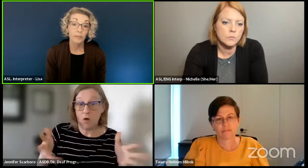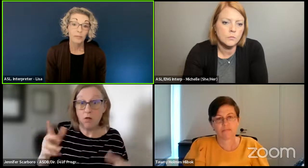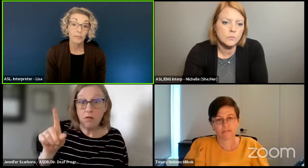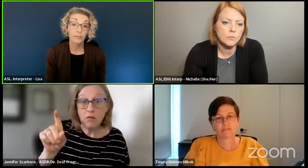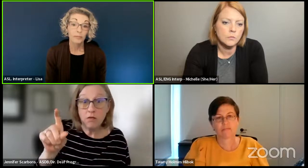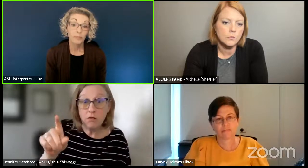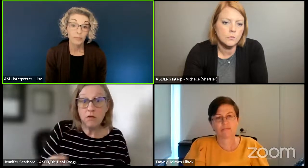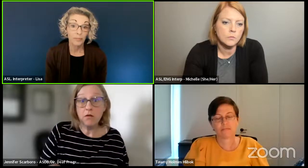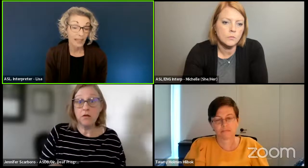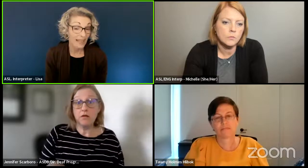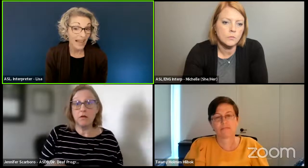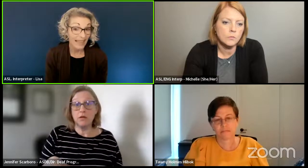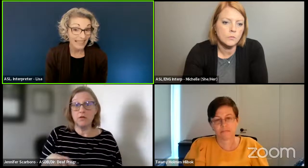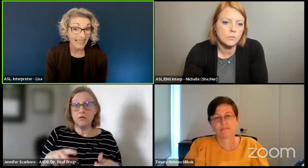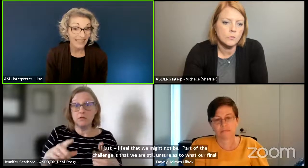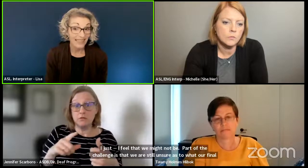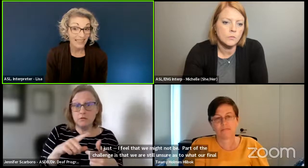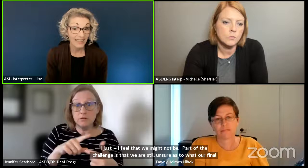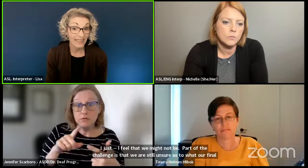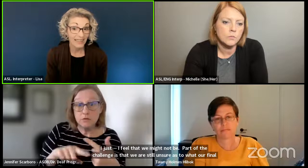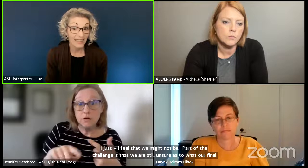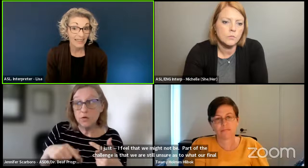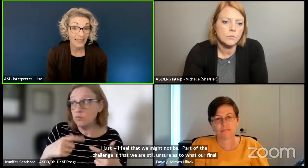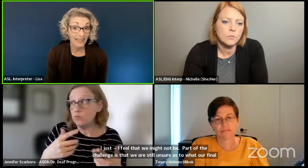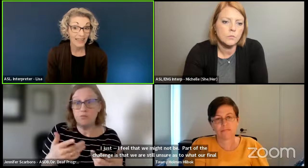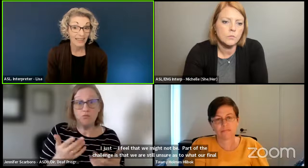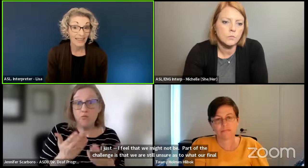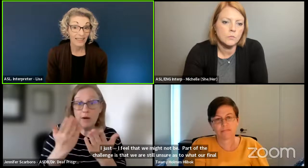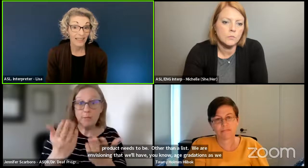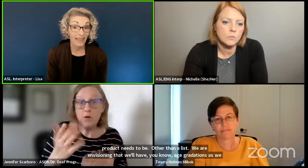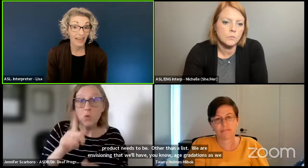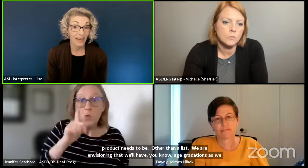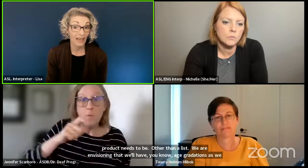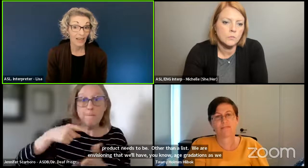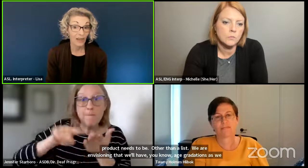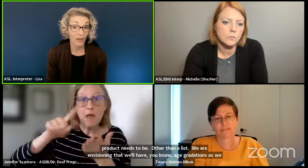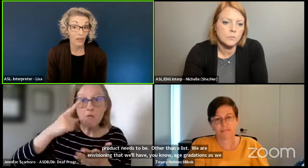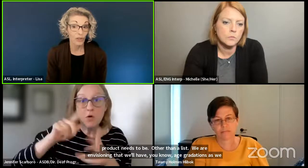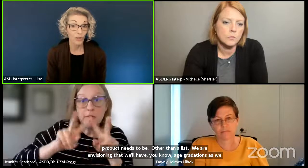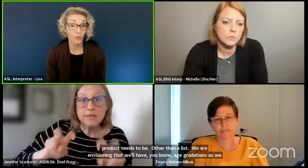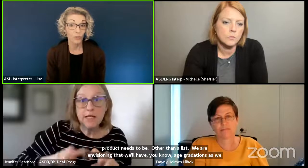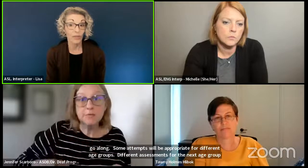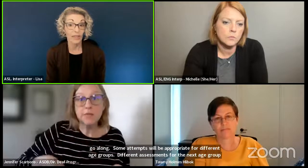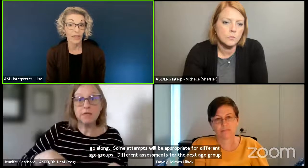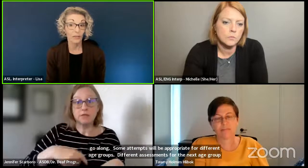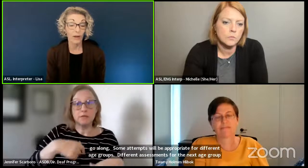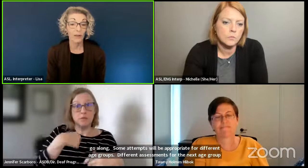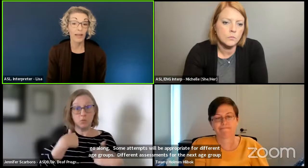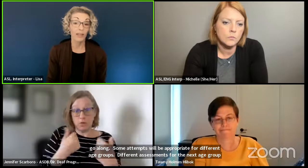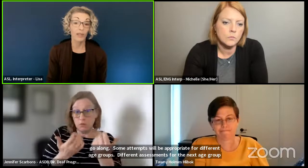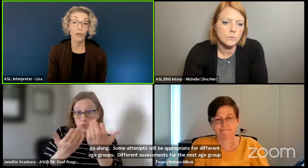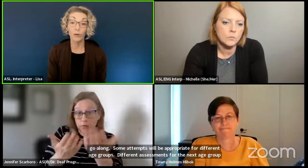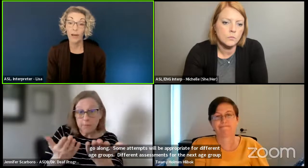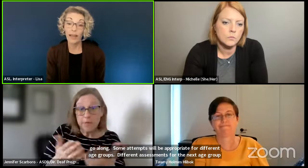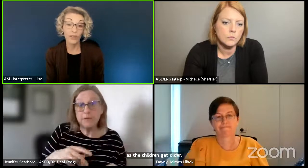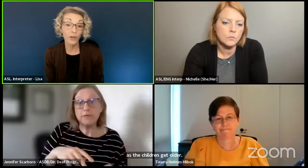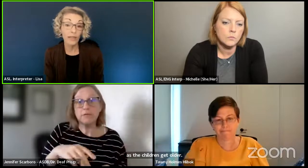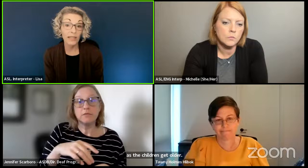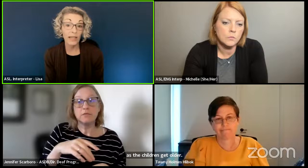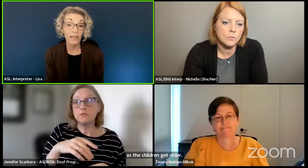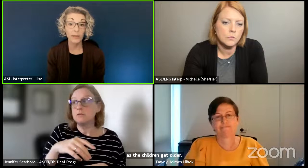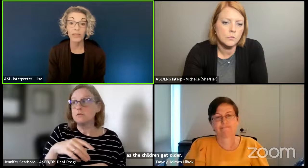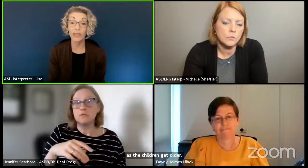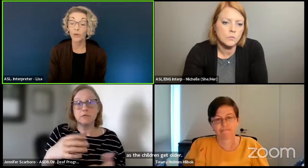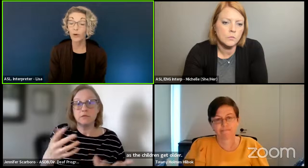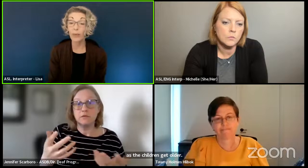But is that it? do we recommend who pays for